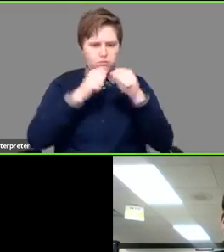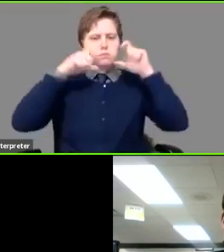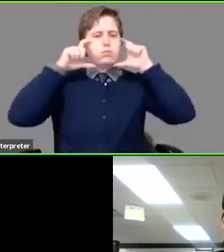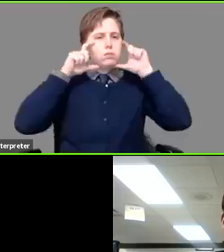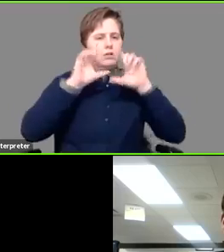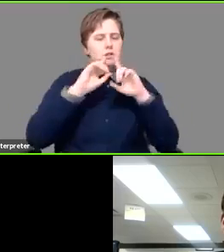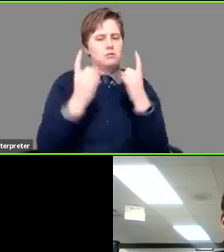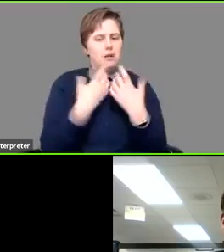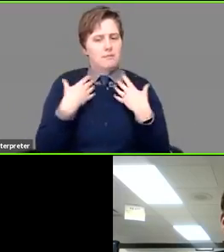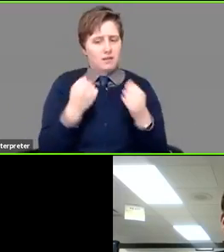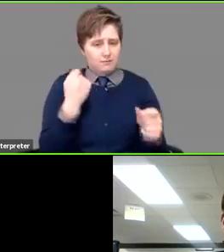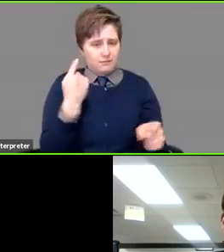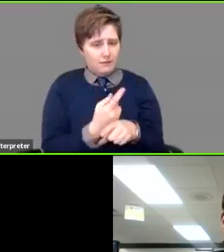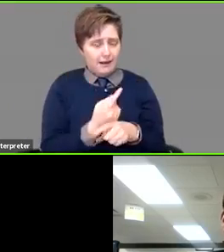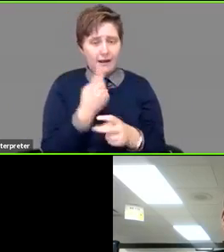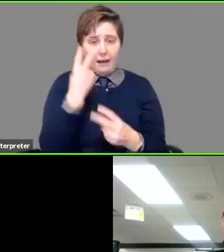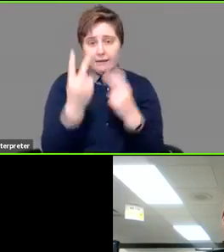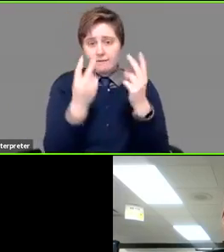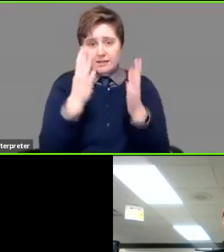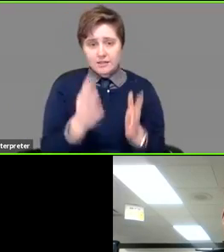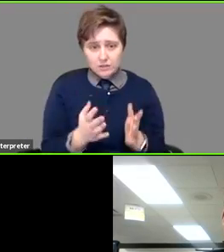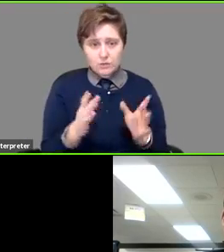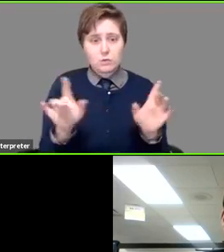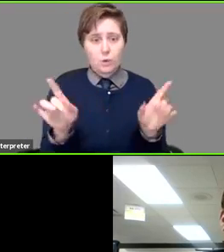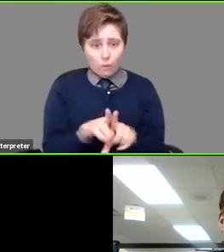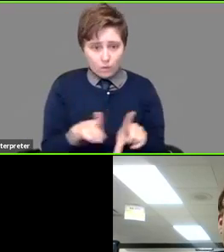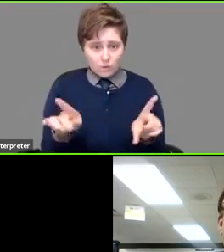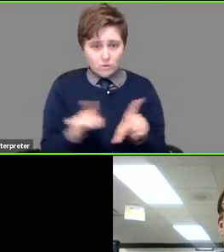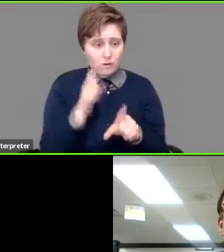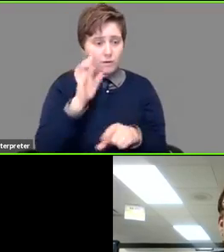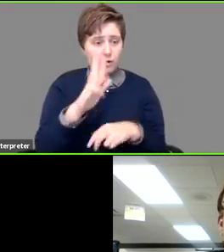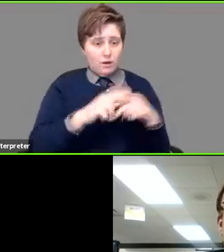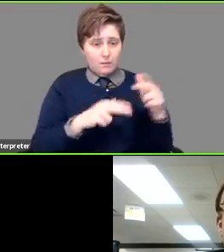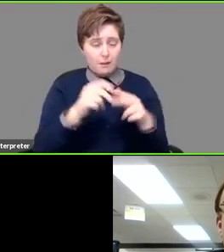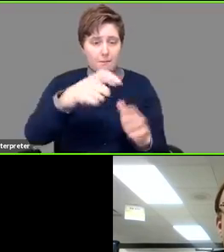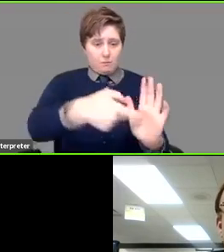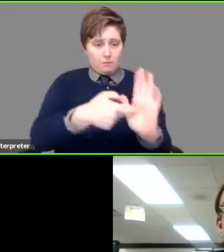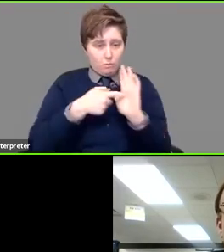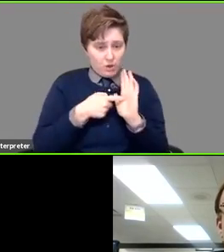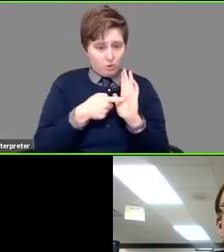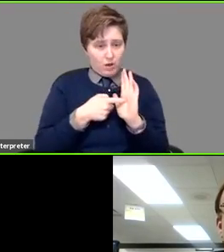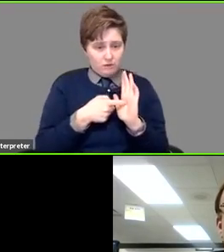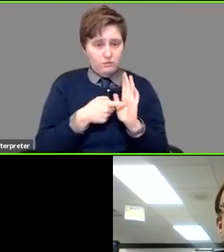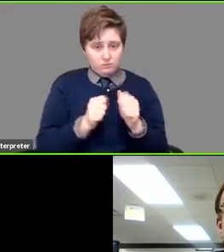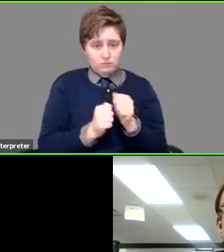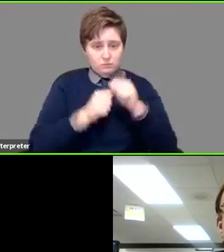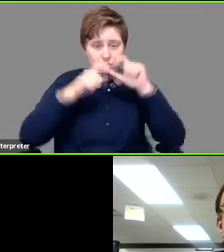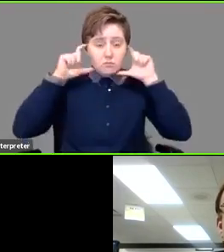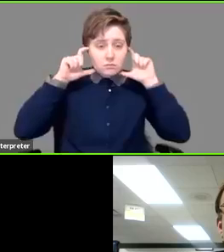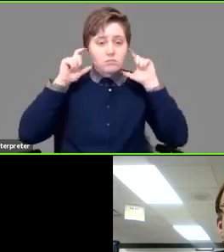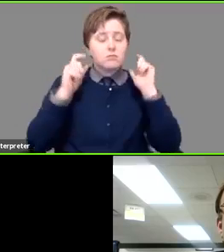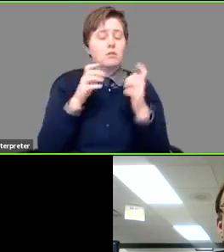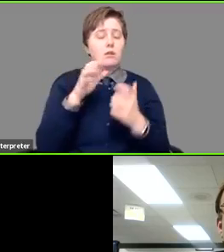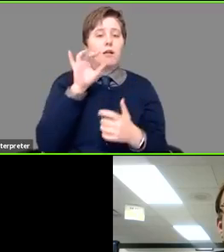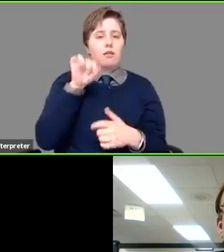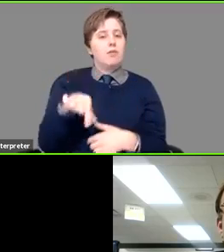Department of Health, Yes. Eric, and visitors to your building will have to wear them. And this is something that